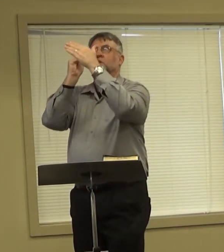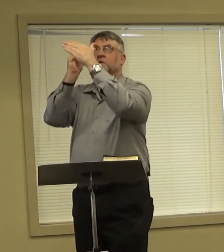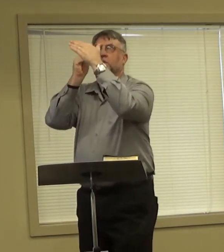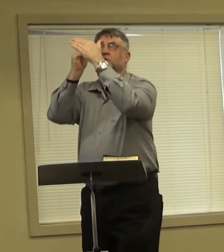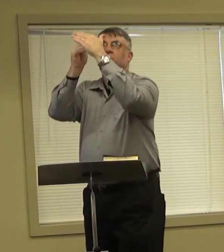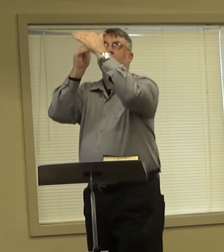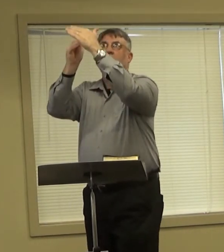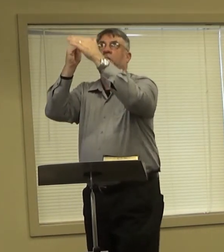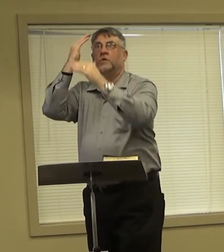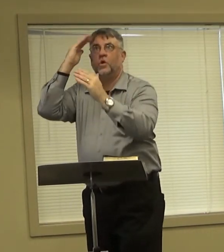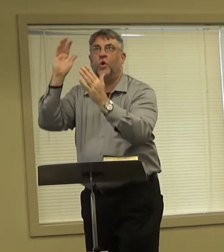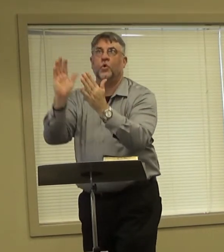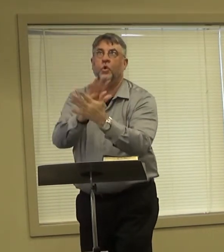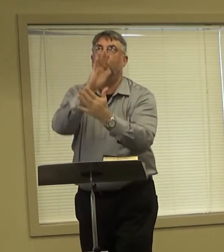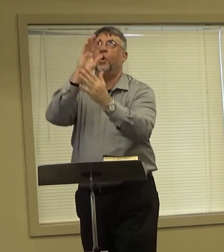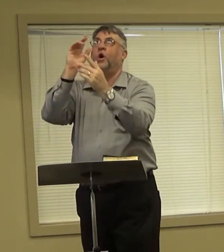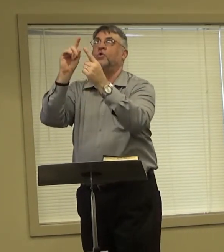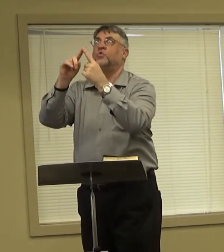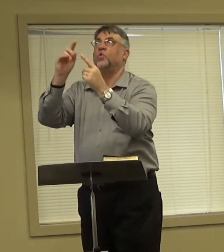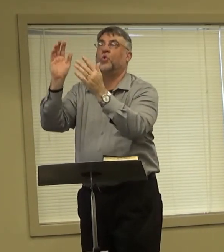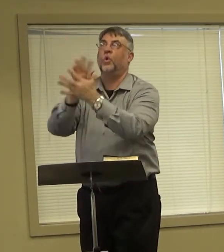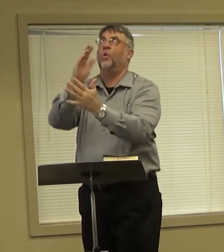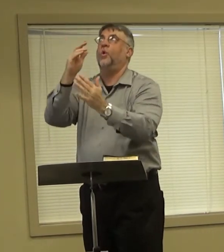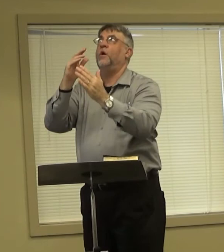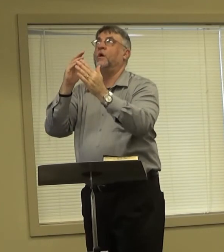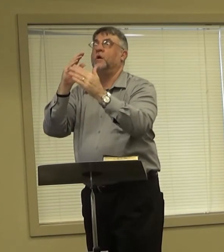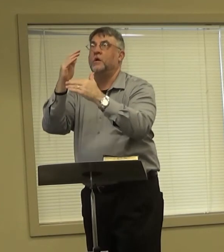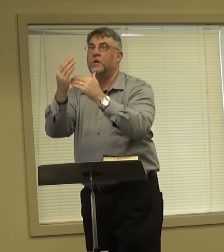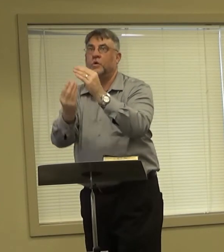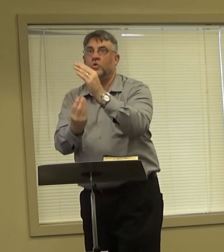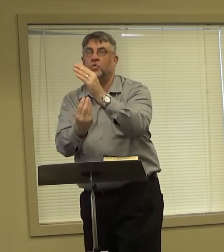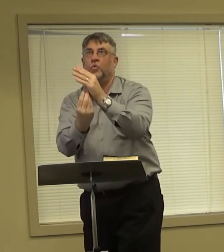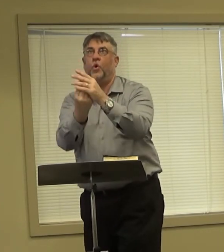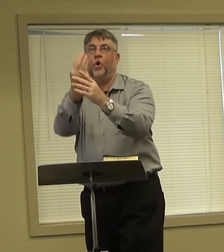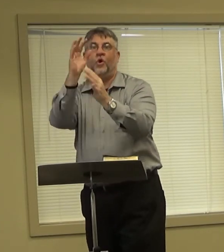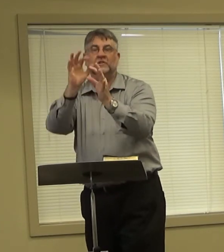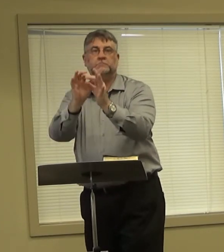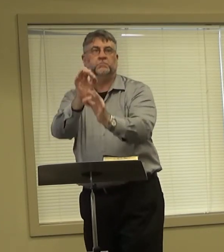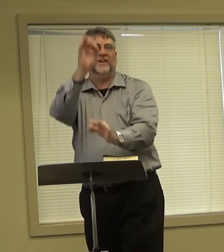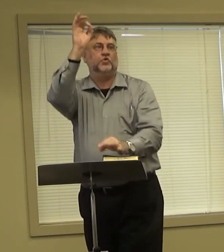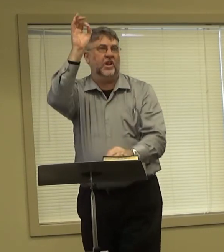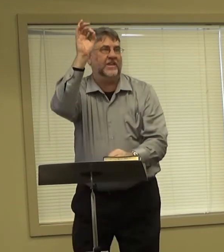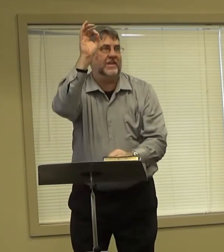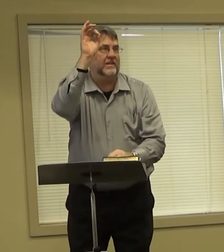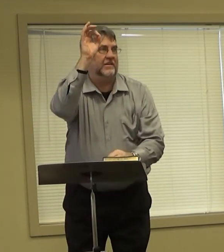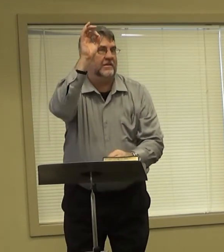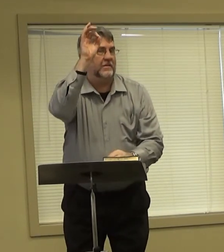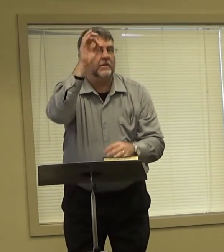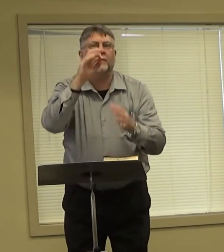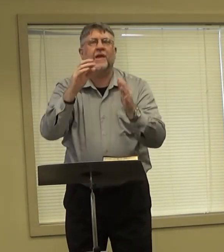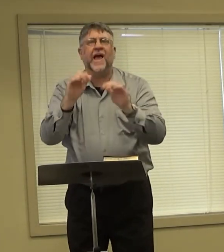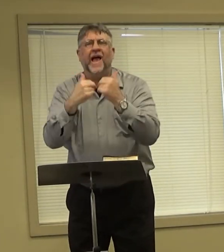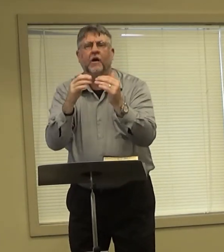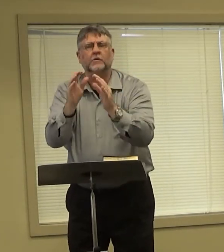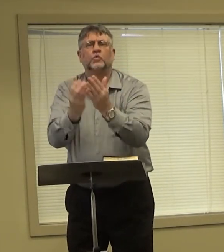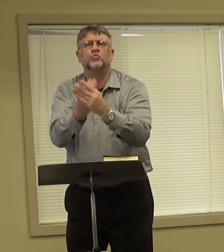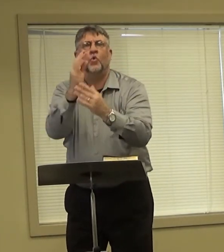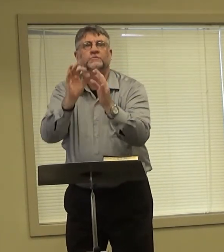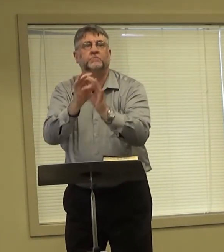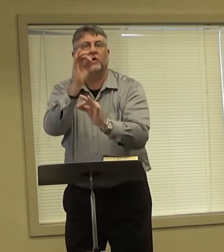And as we experience the presence of God. And we get closer and closer to him. And our spirit grows stronger.